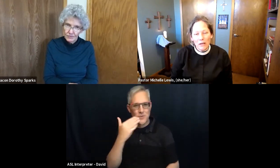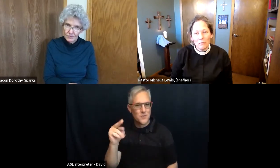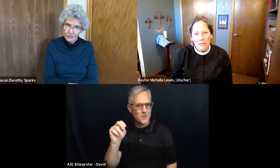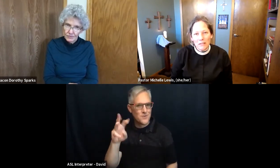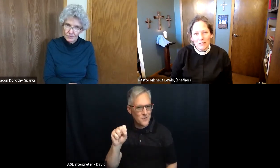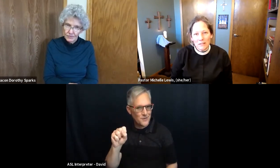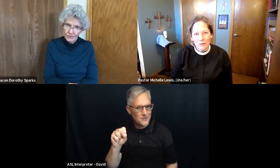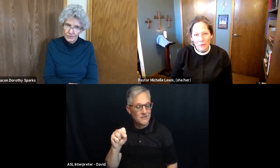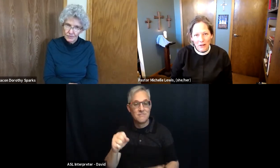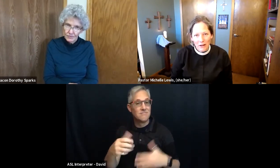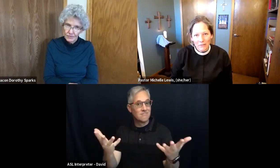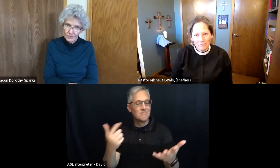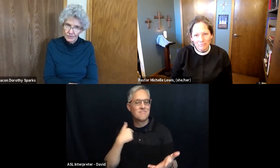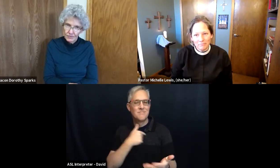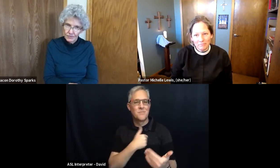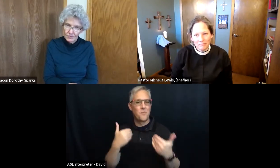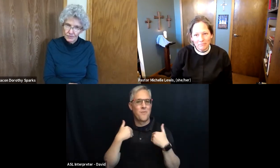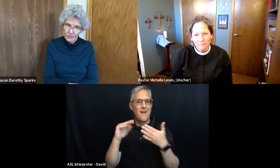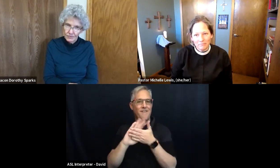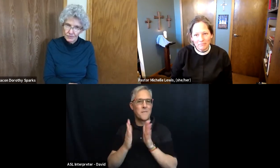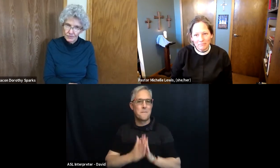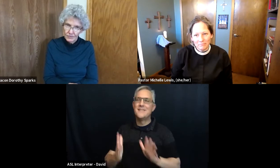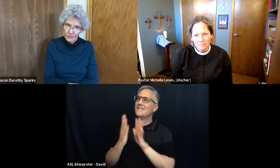That we have peace with God.